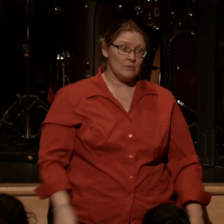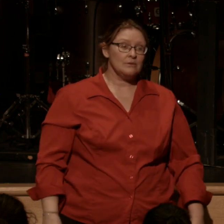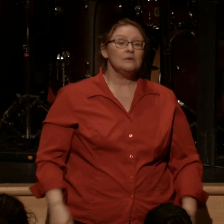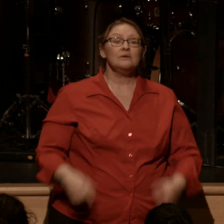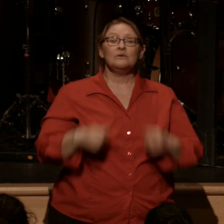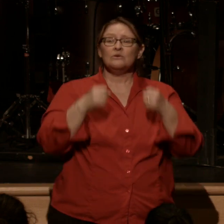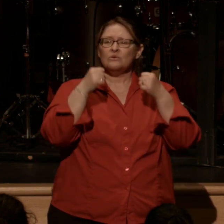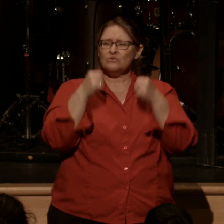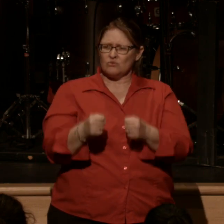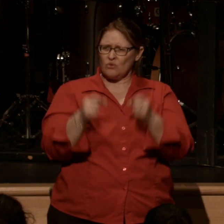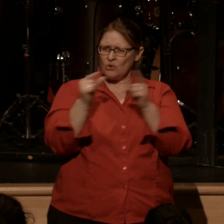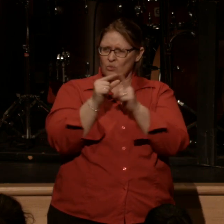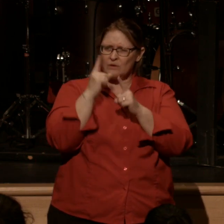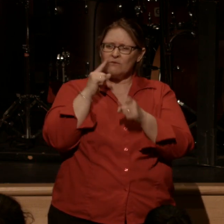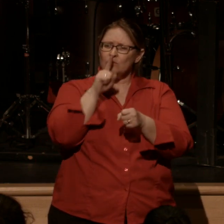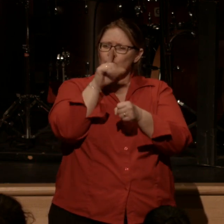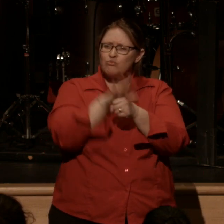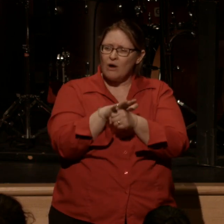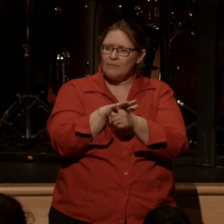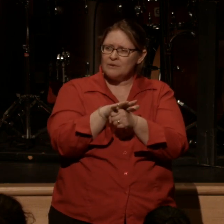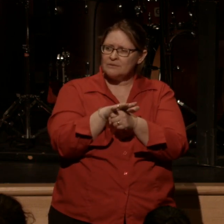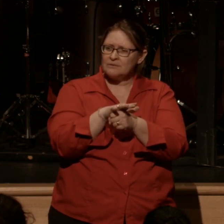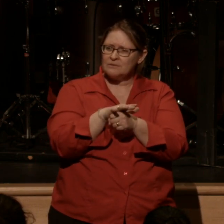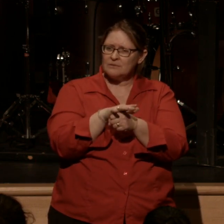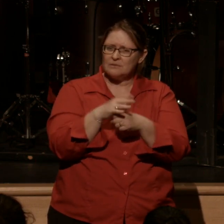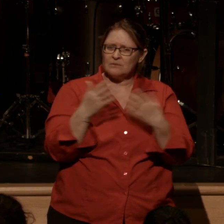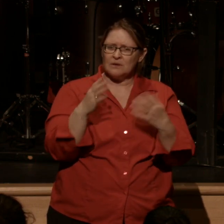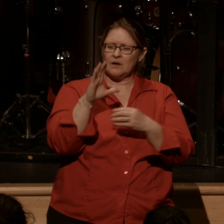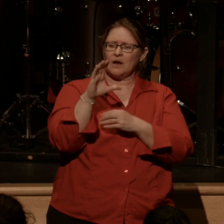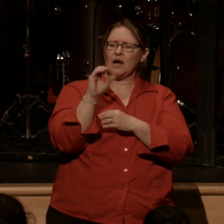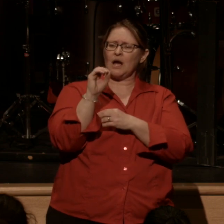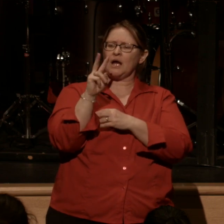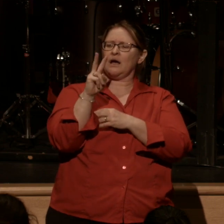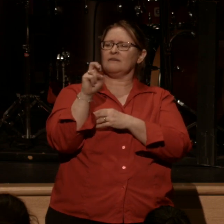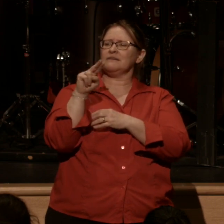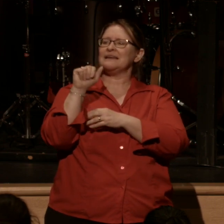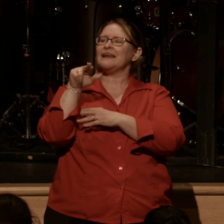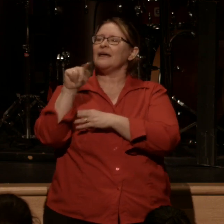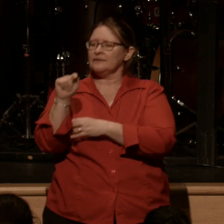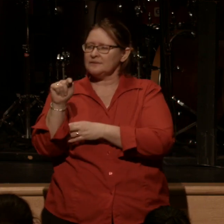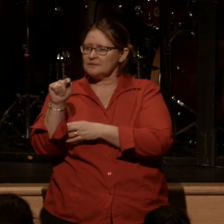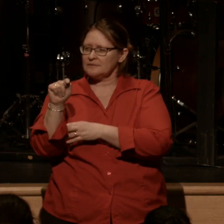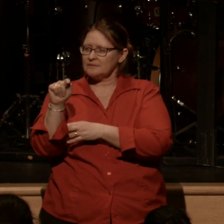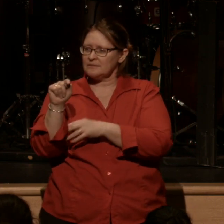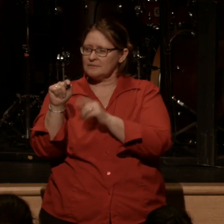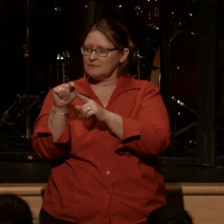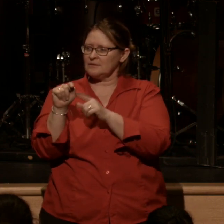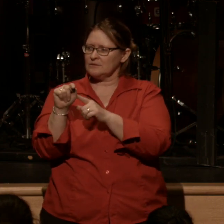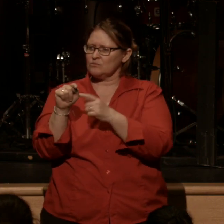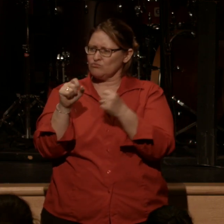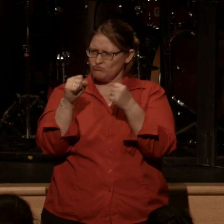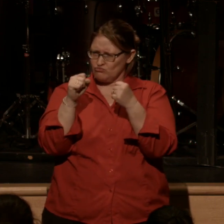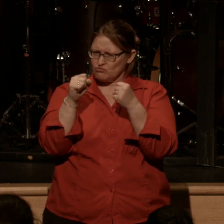A stronger word for promise in the Bible is covenant. A covenant was a